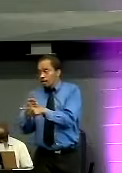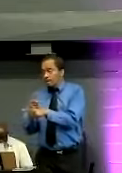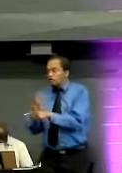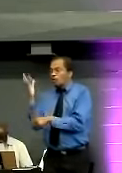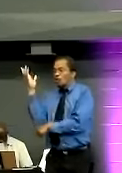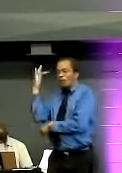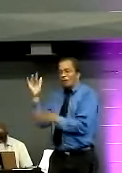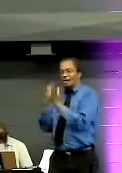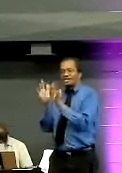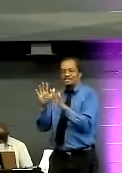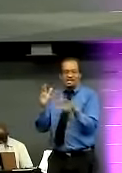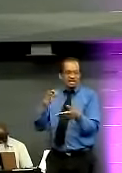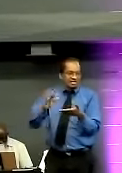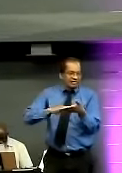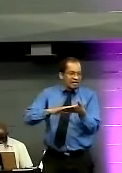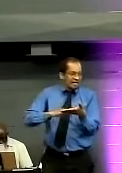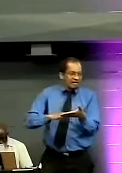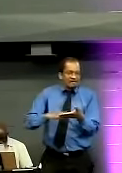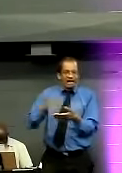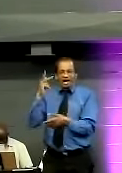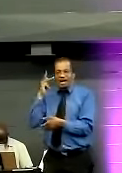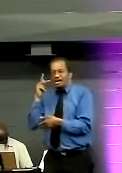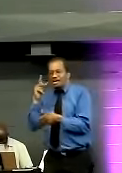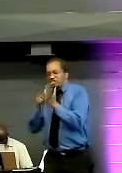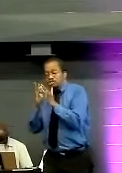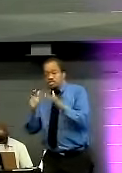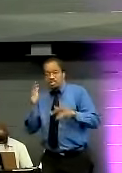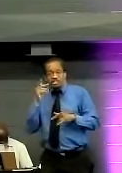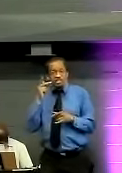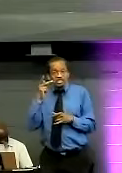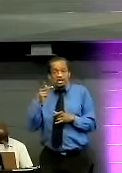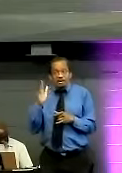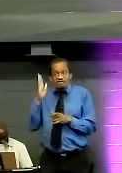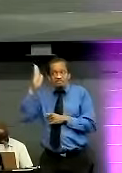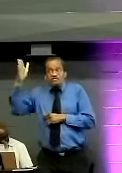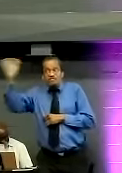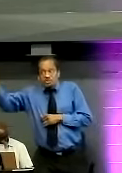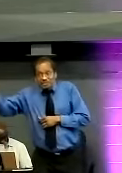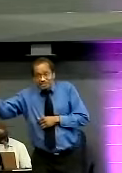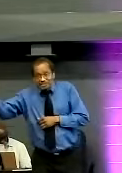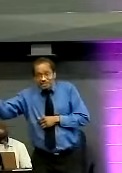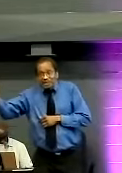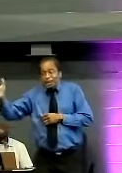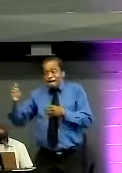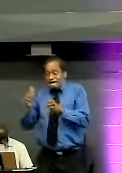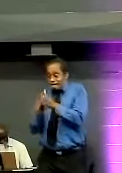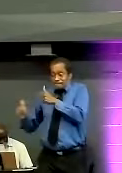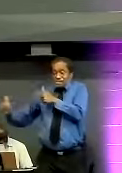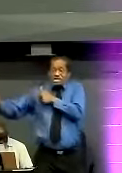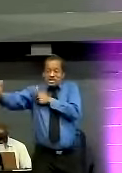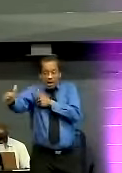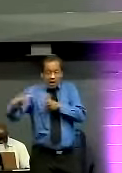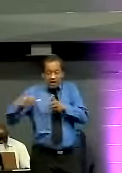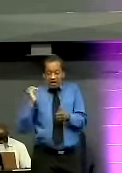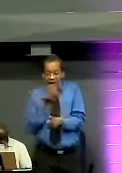Why did Jesus forgive? Because Jesus saw future beyond our faults. Jesus knew that